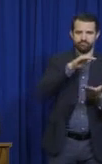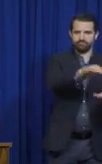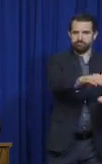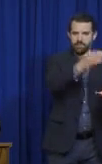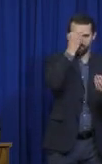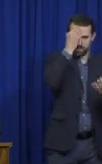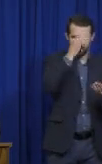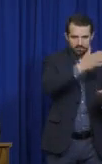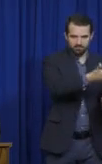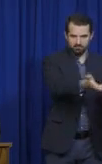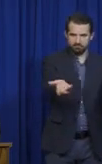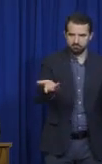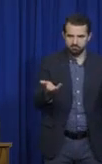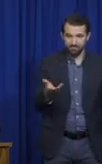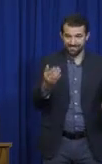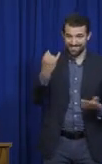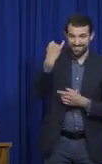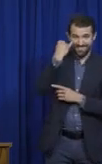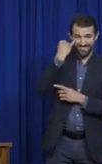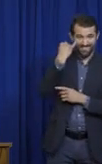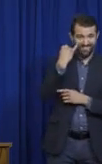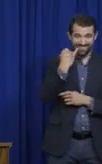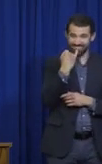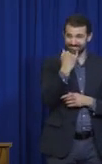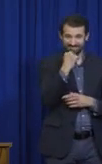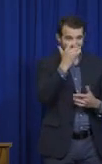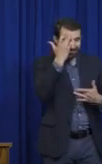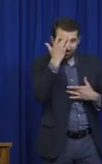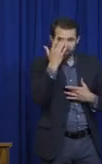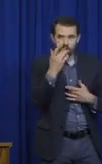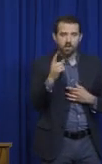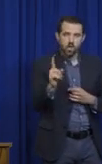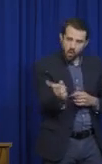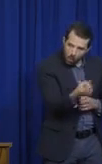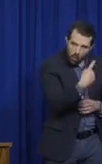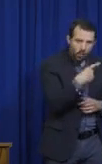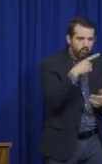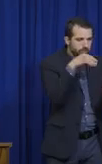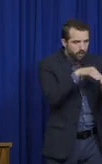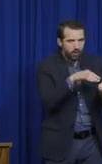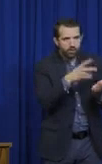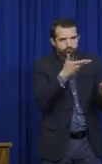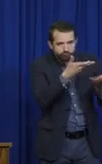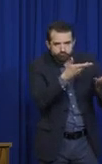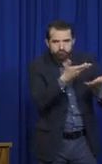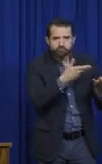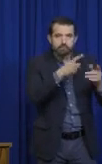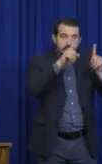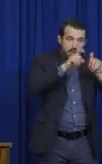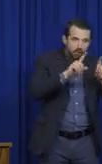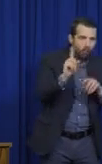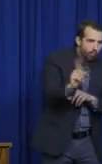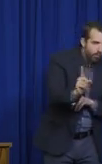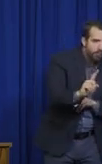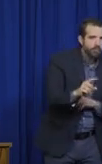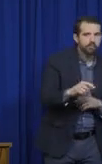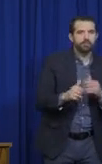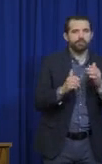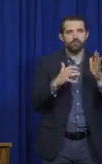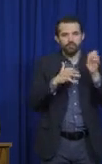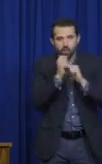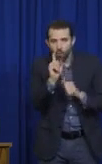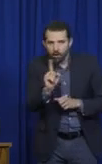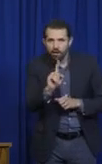such that if they're not feeling well, they know where to get care, they know where to get tested, and they know where to go for follow-up.